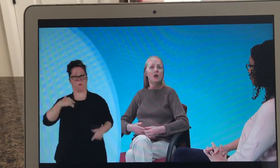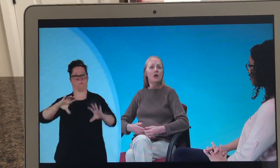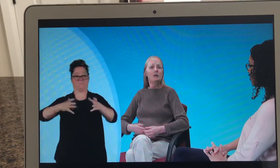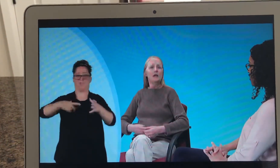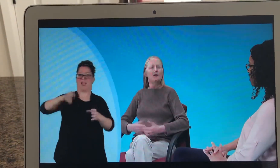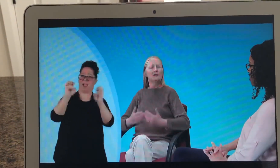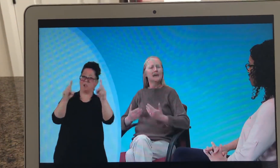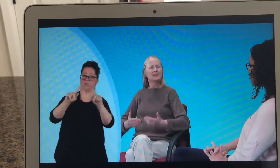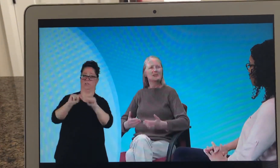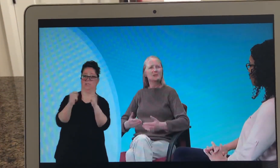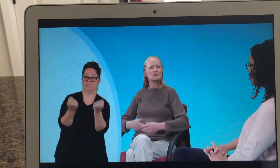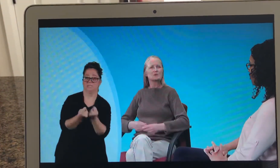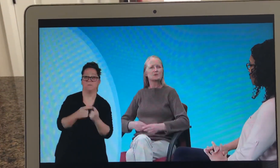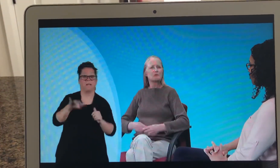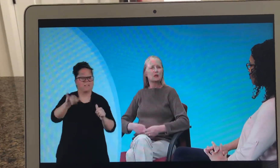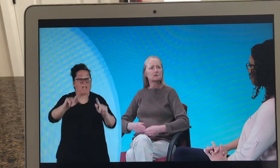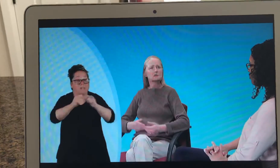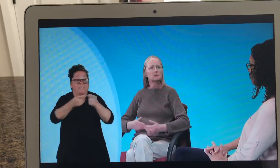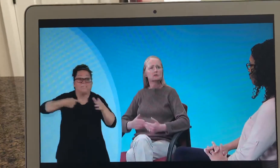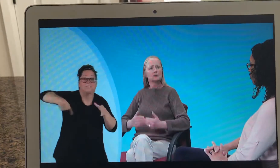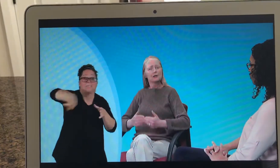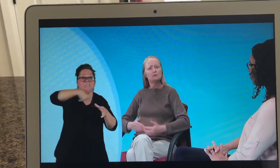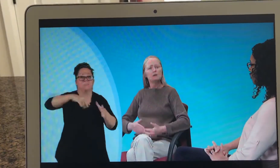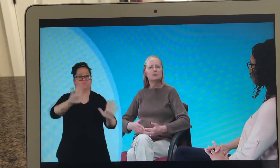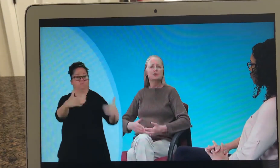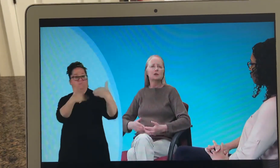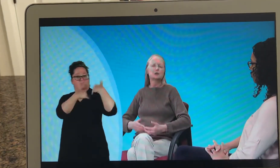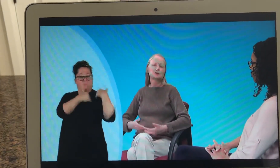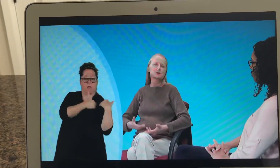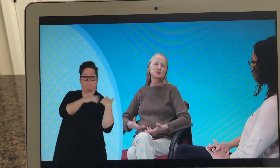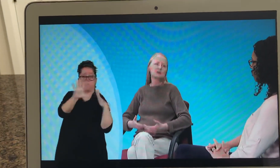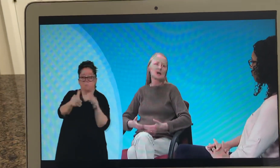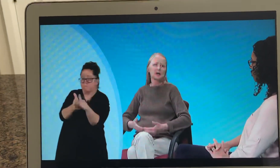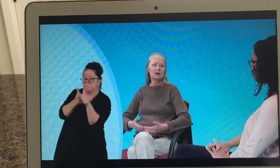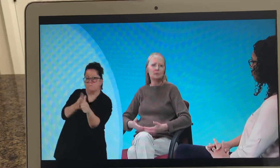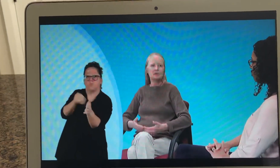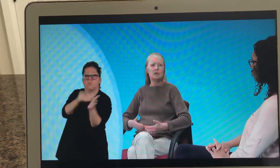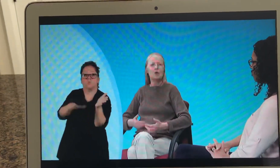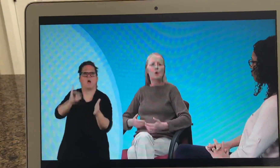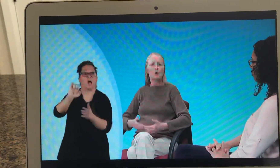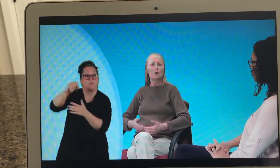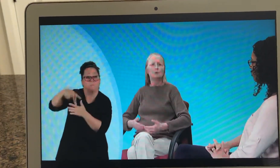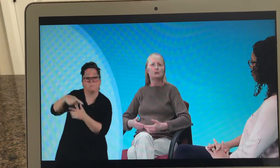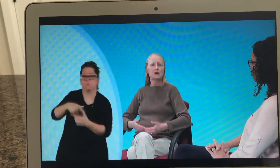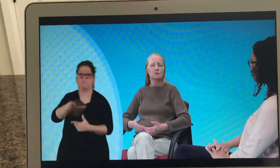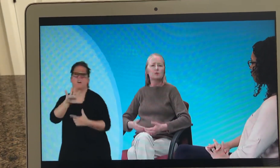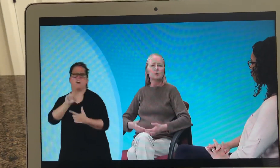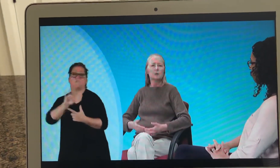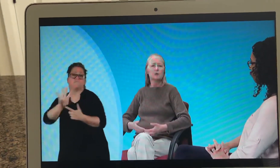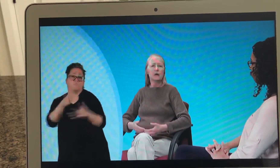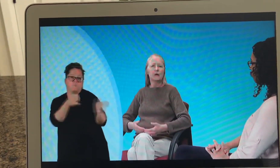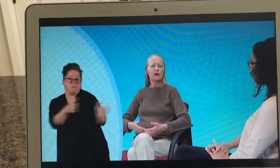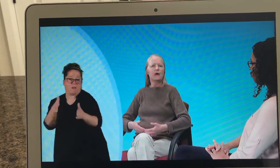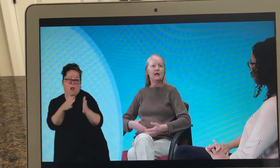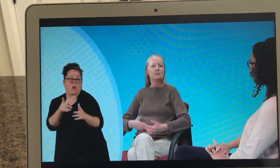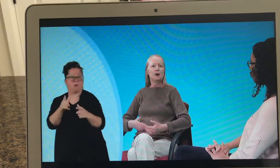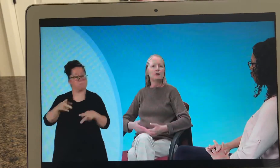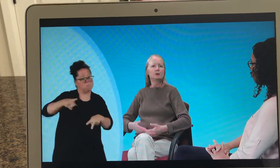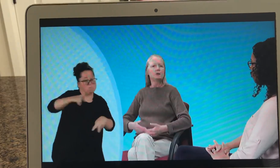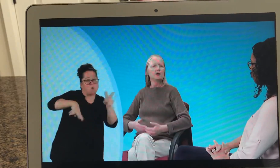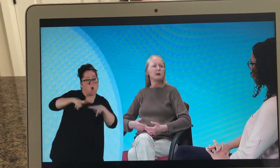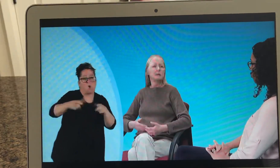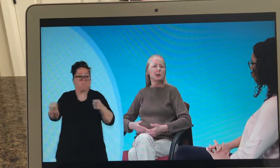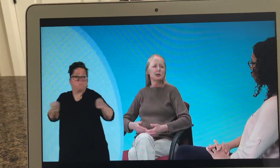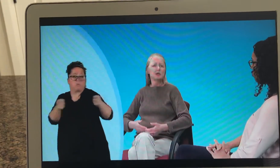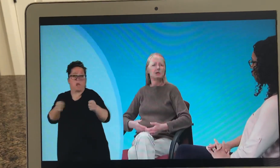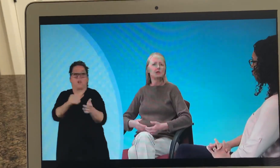meaning they are members of the education team. It's their responsibility to follow the student, the IEP, the